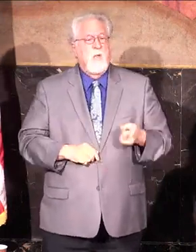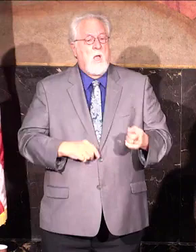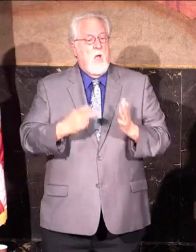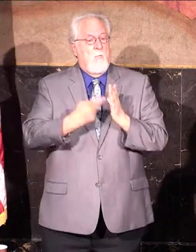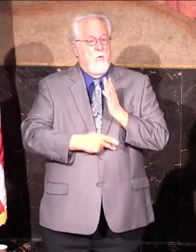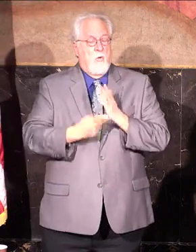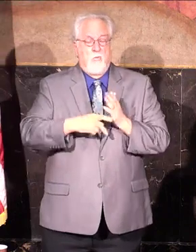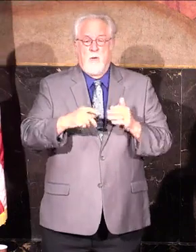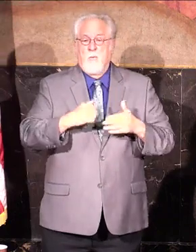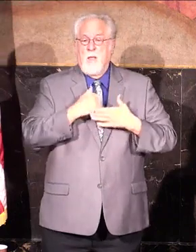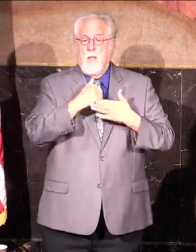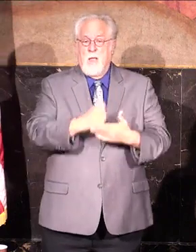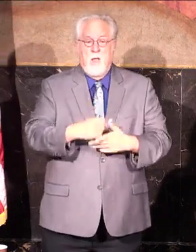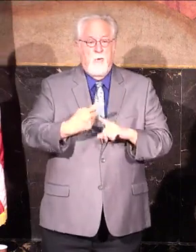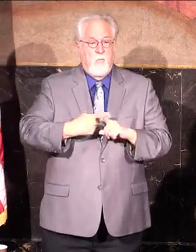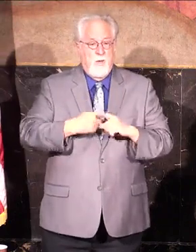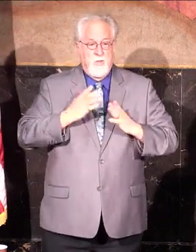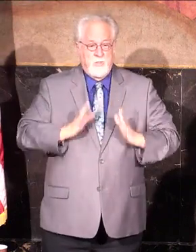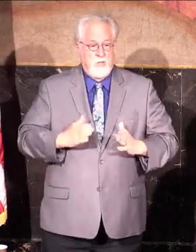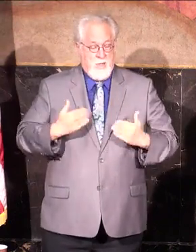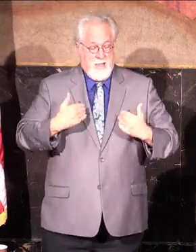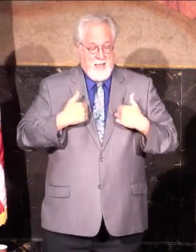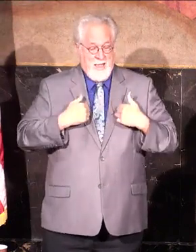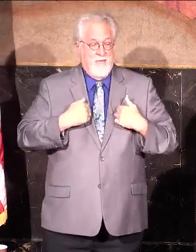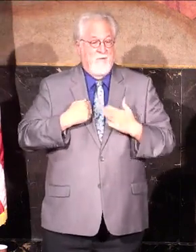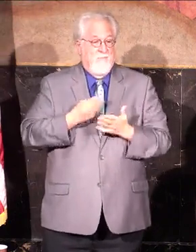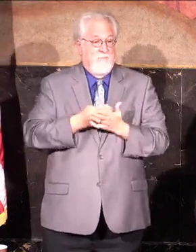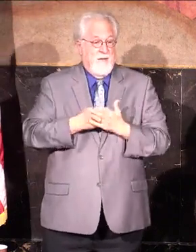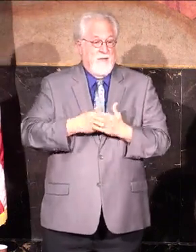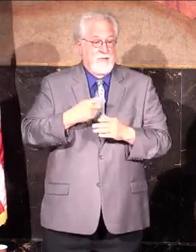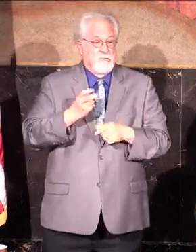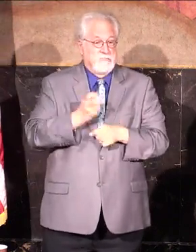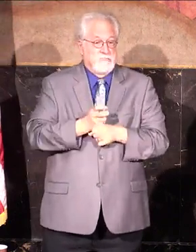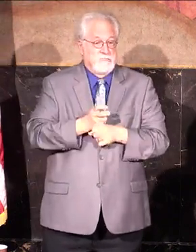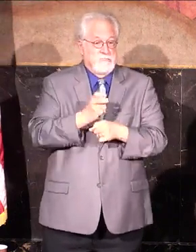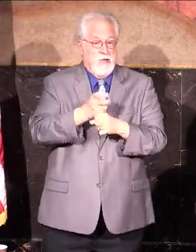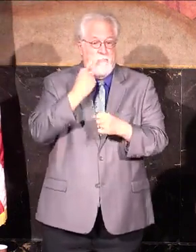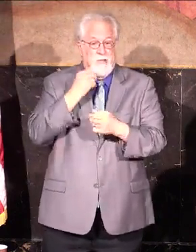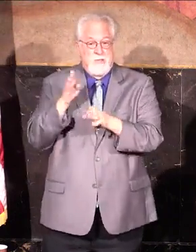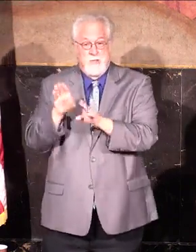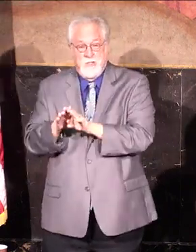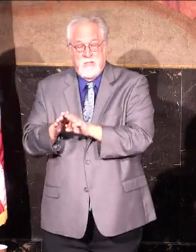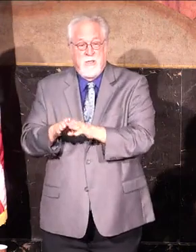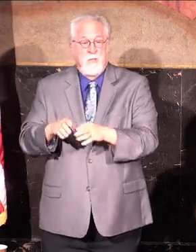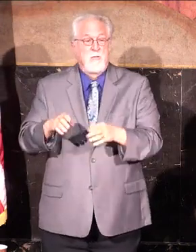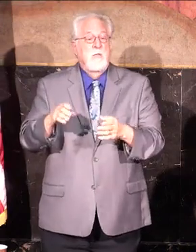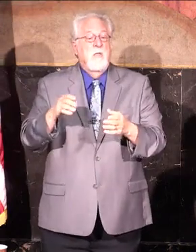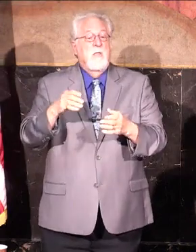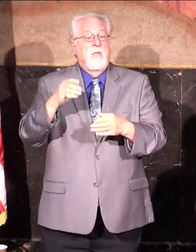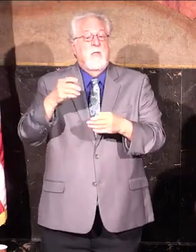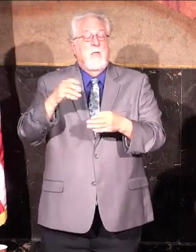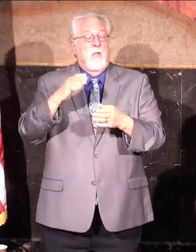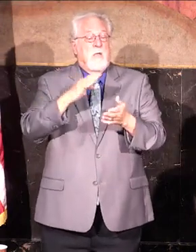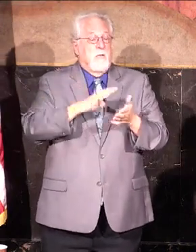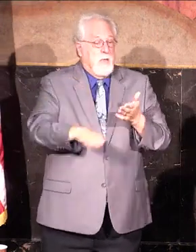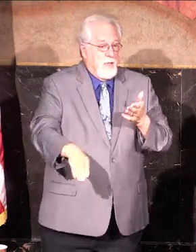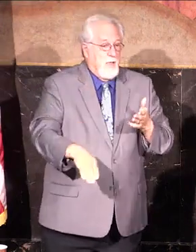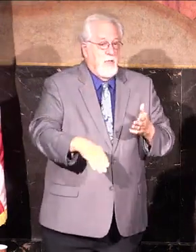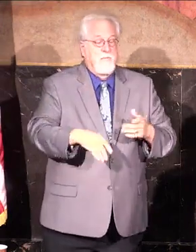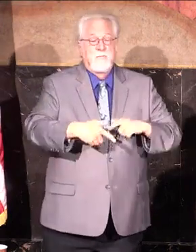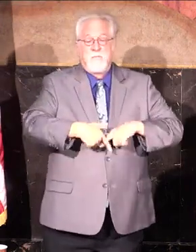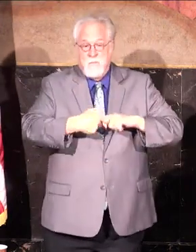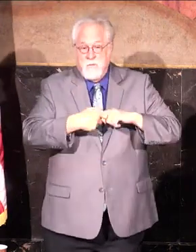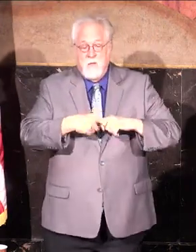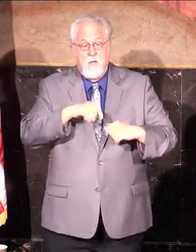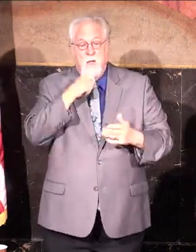is designed to help renters who've experienced financial hardship as a result of shutdowns, closures, layoffs, reduced working hours, or unpaid